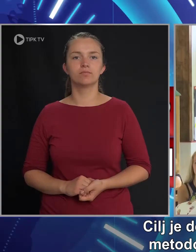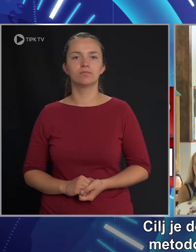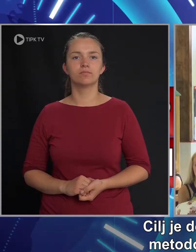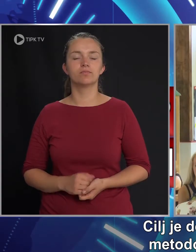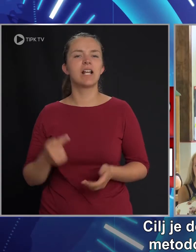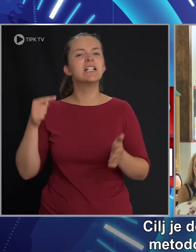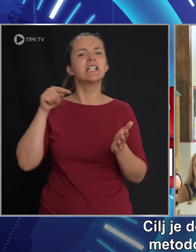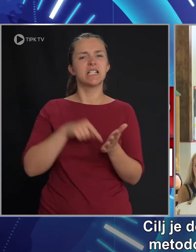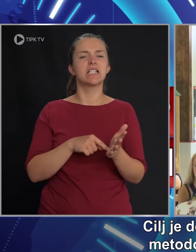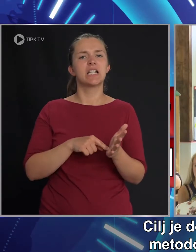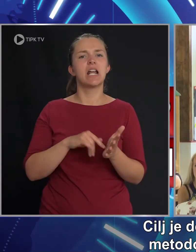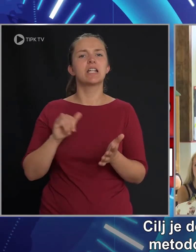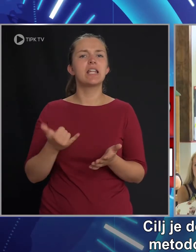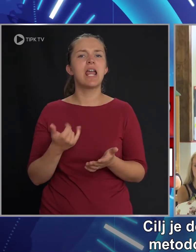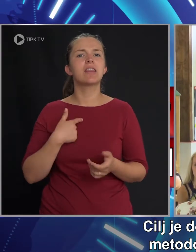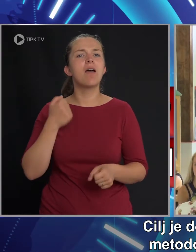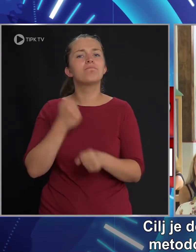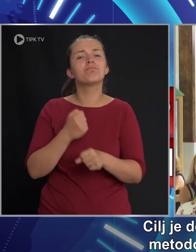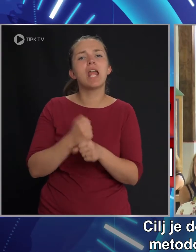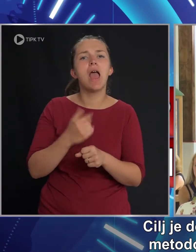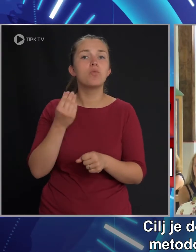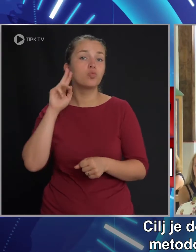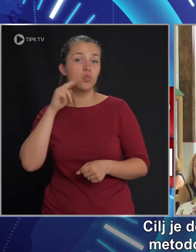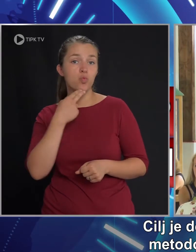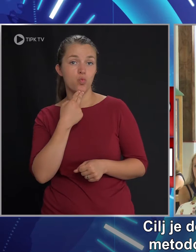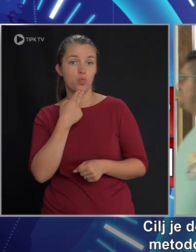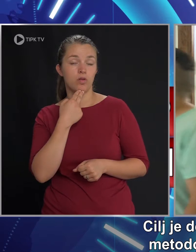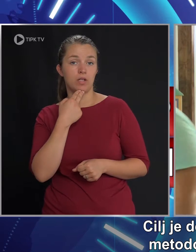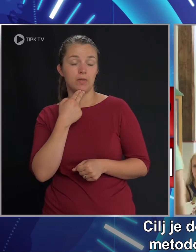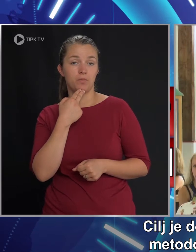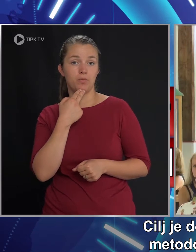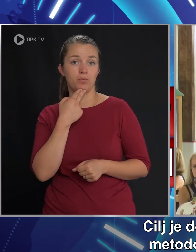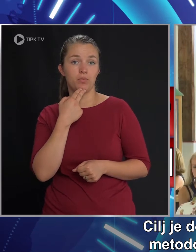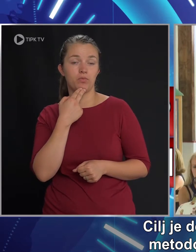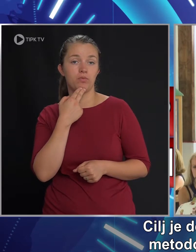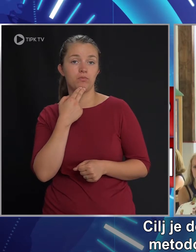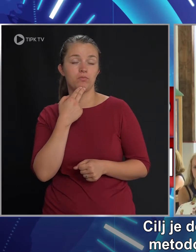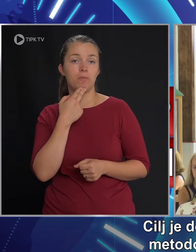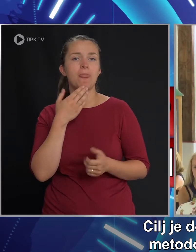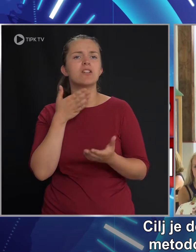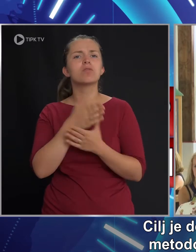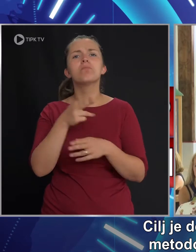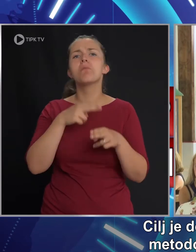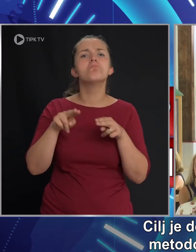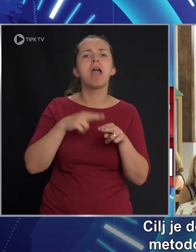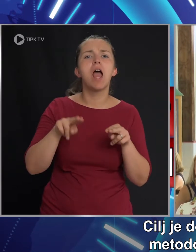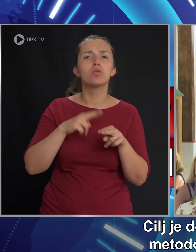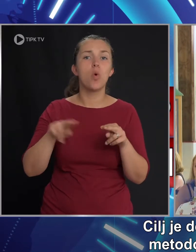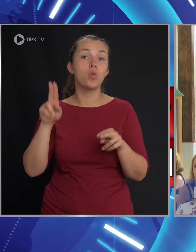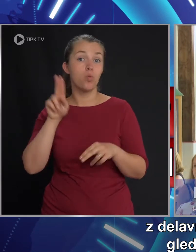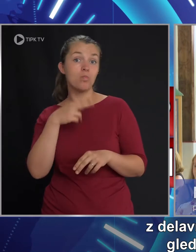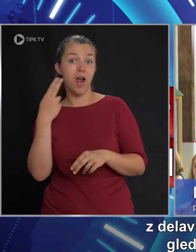The goal is to work with the deaf people through the methodology of